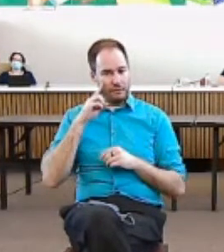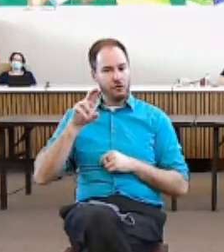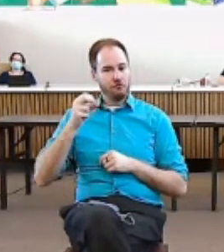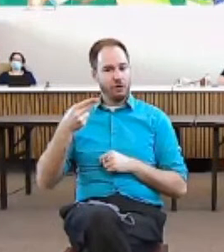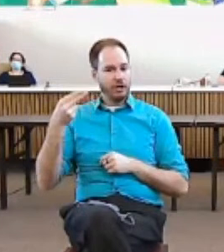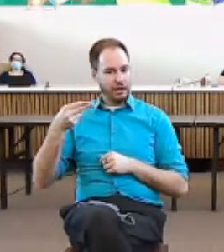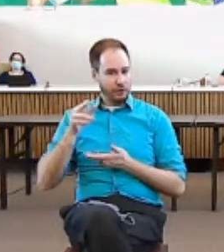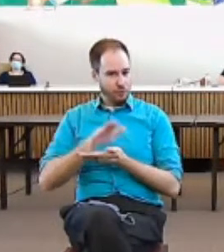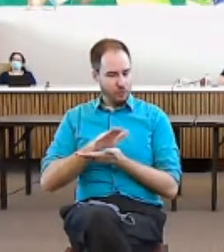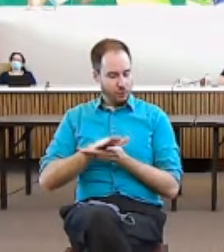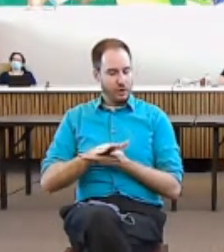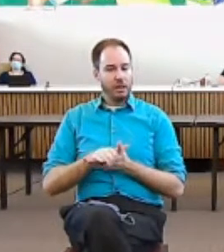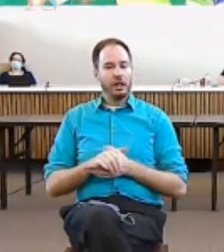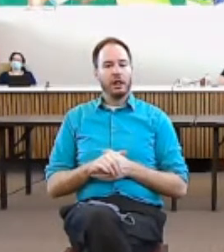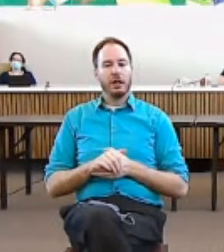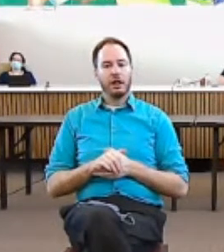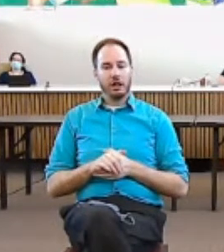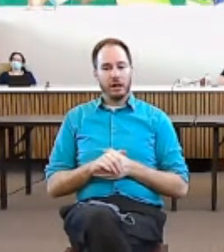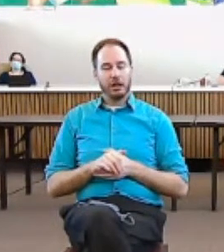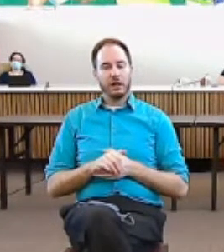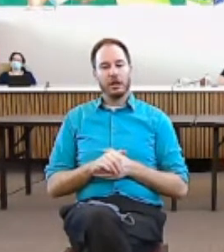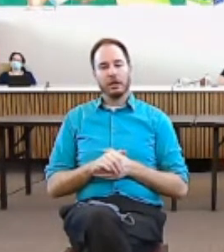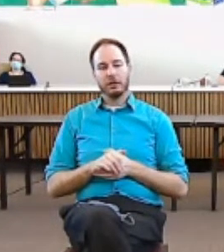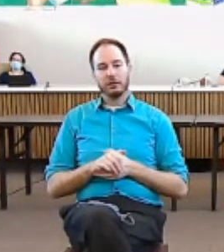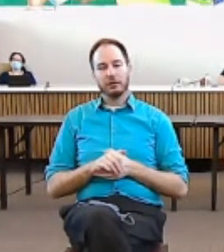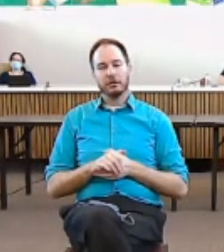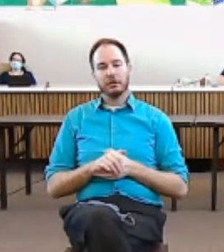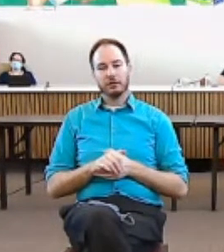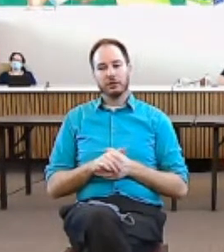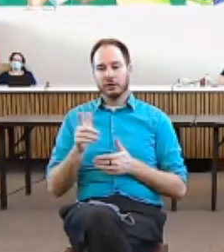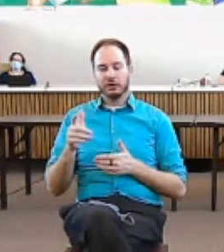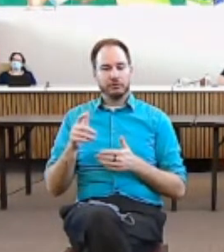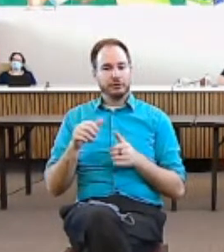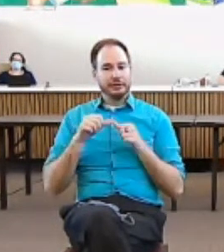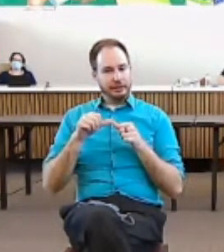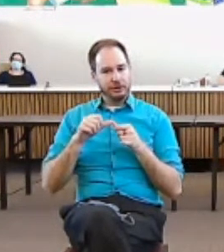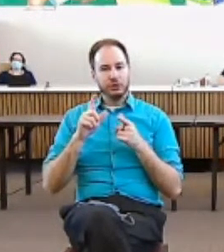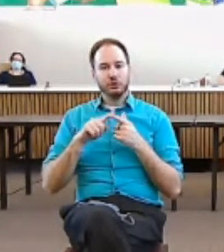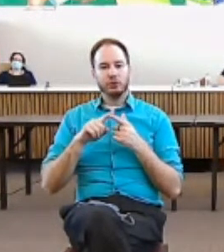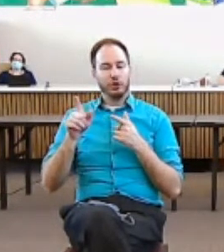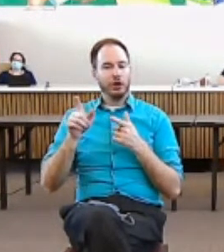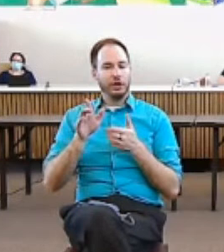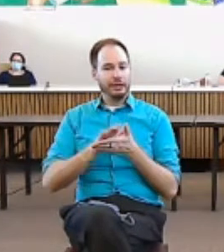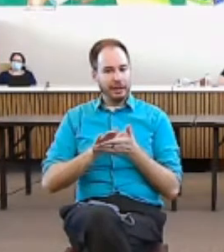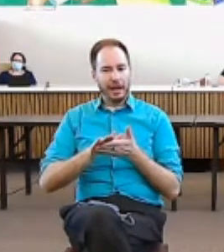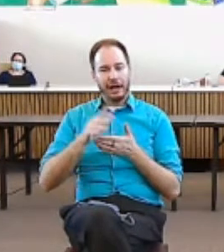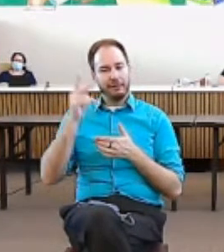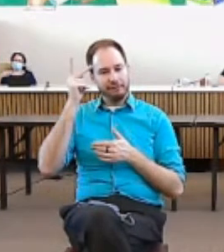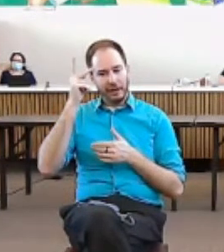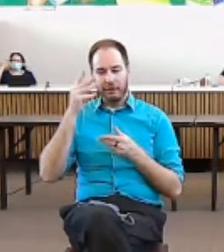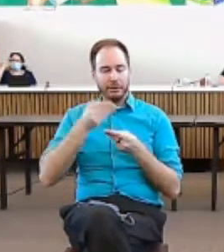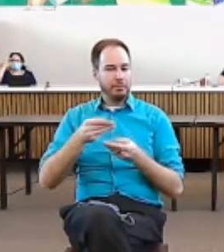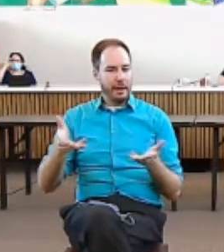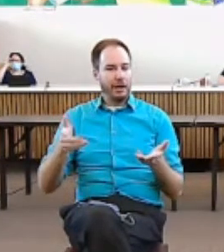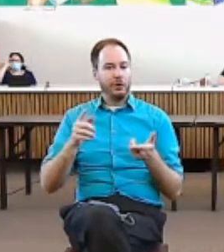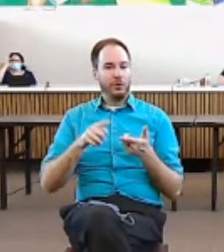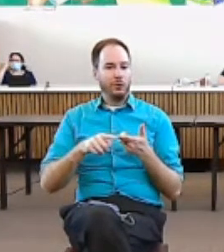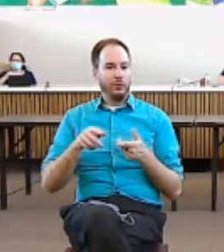School and stuff, passing along her kind to others philosophy to her